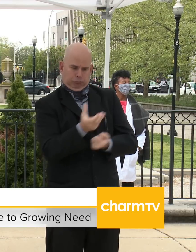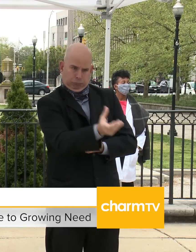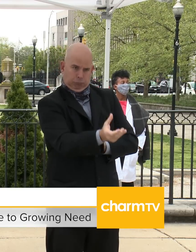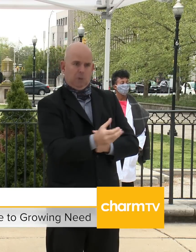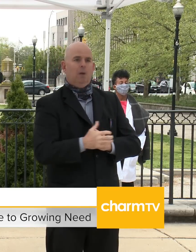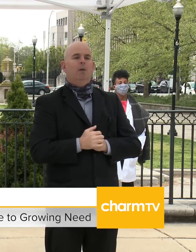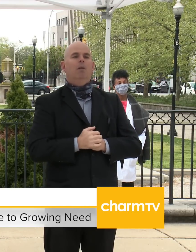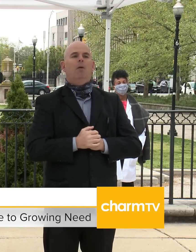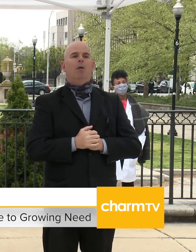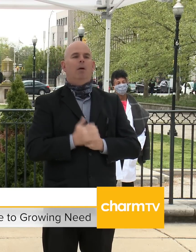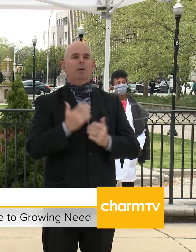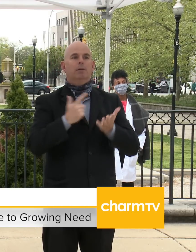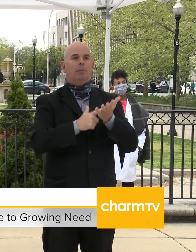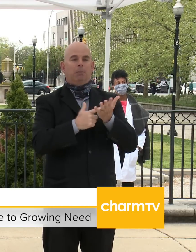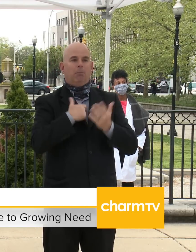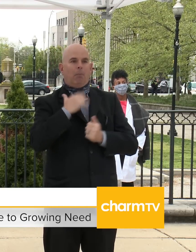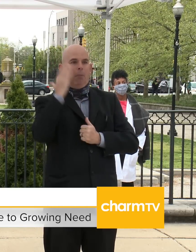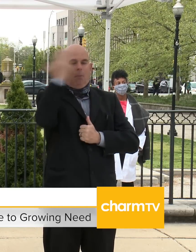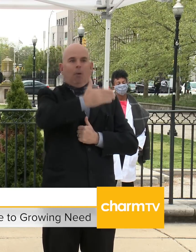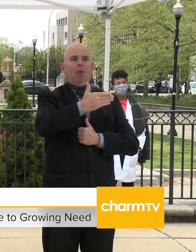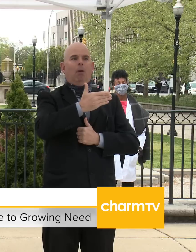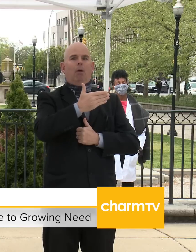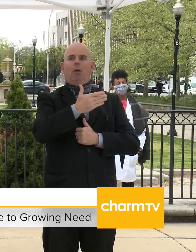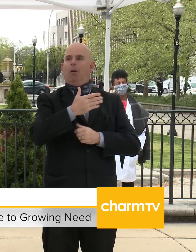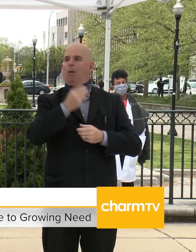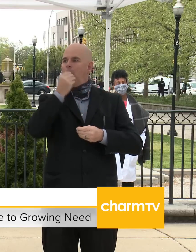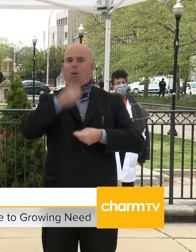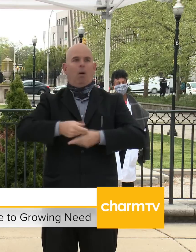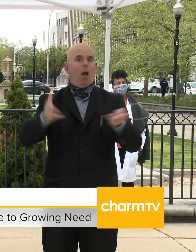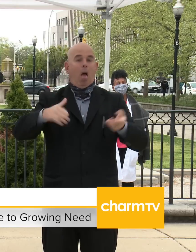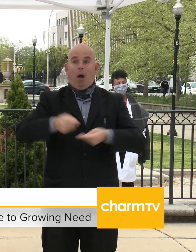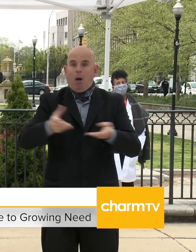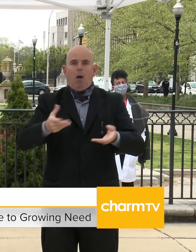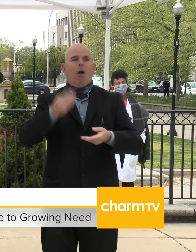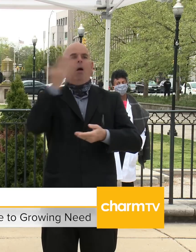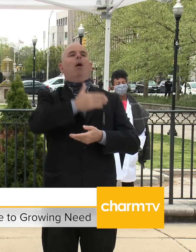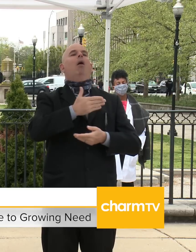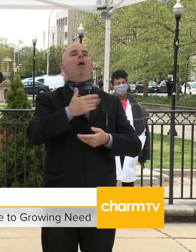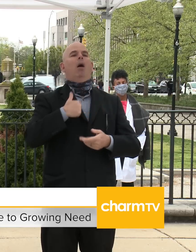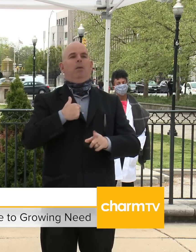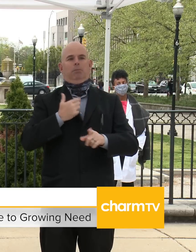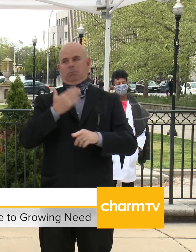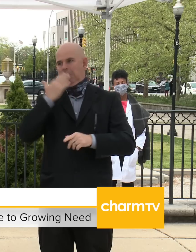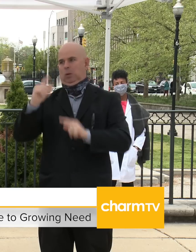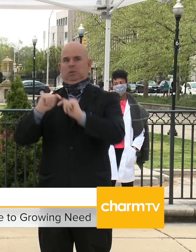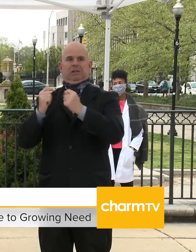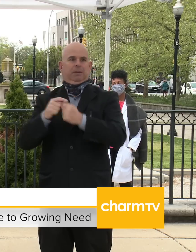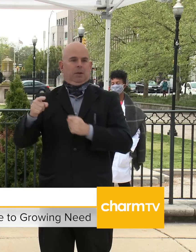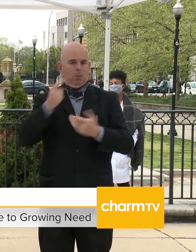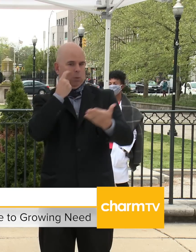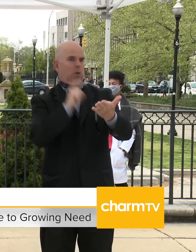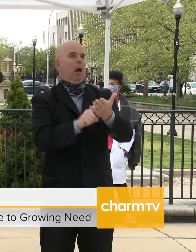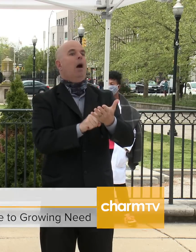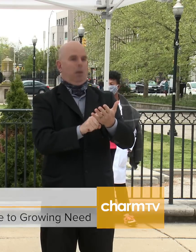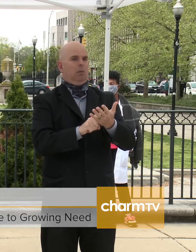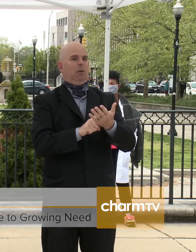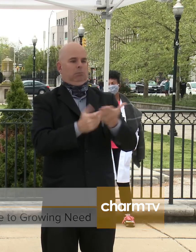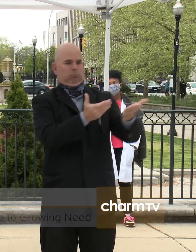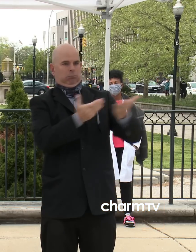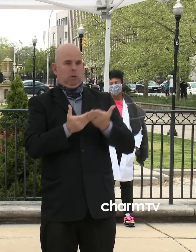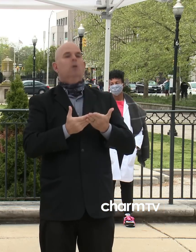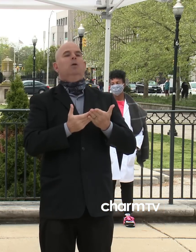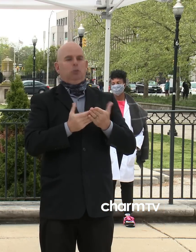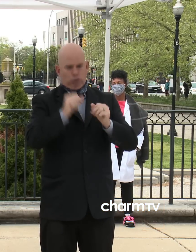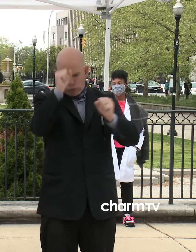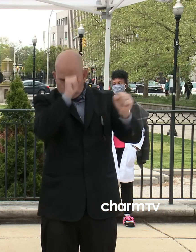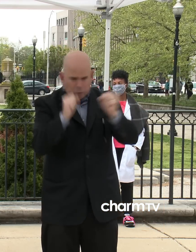mass food distribution channels. I want to thank my team for bringing forward this comprehensive and far-reaching strategy, and the many partners we